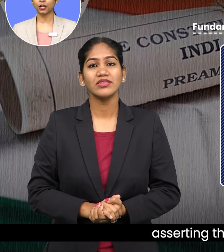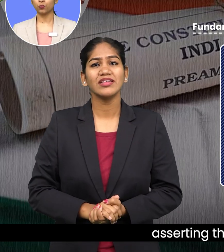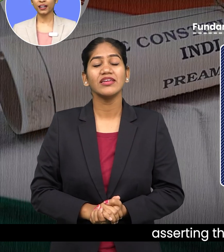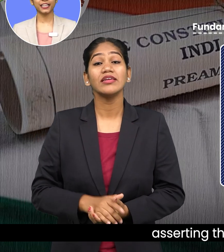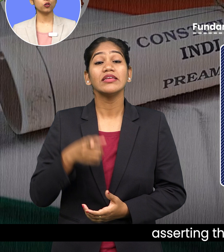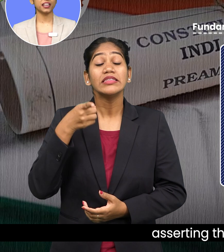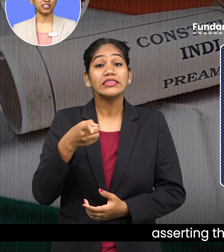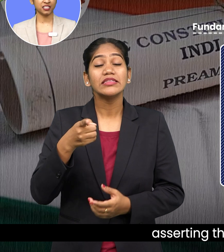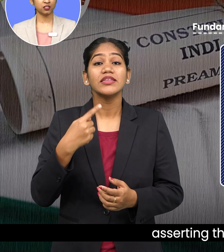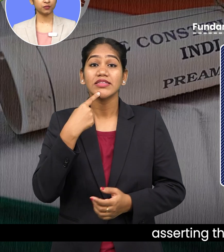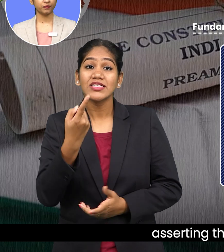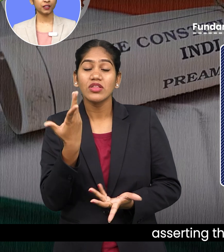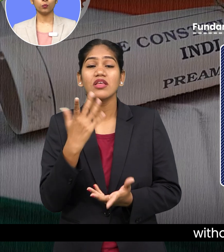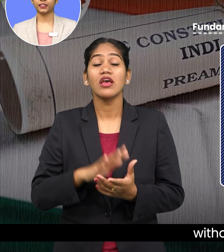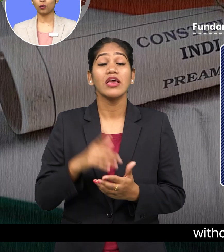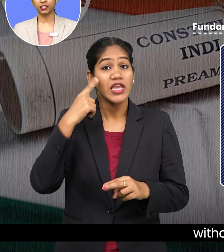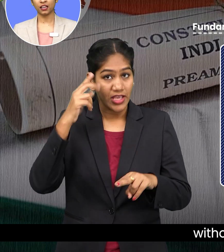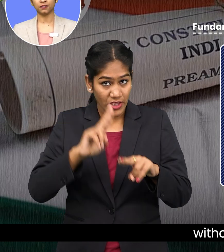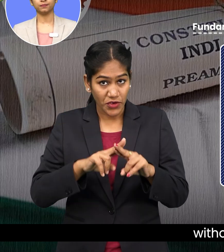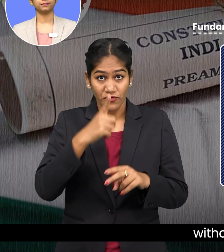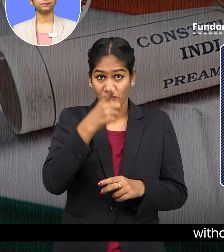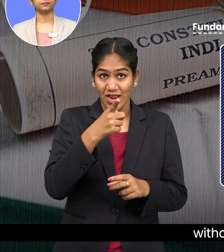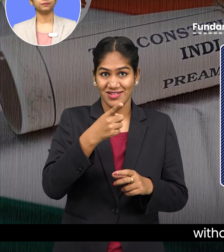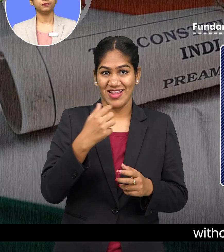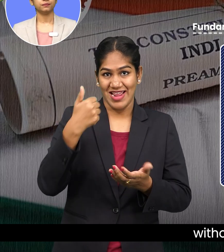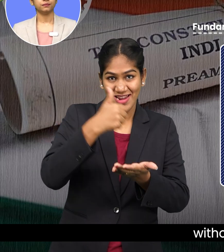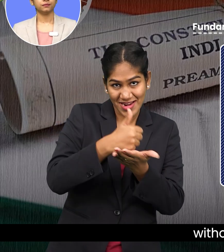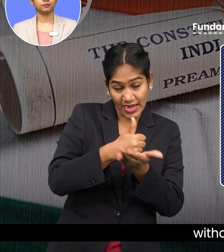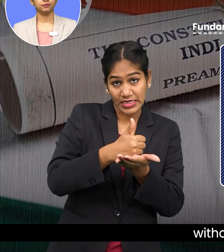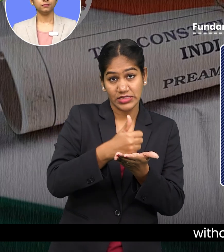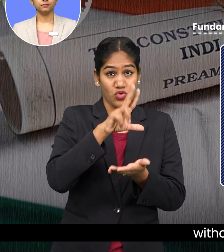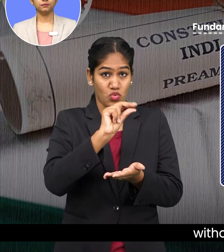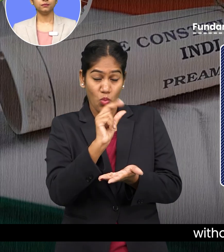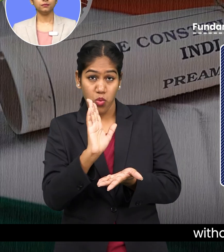asserting that one cannot exist without the other.